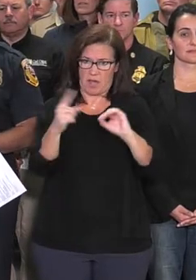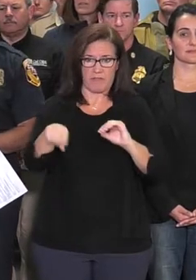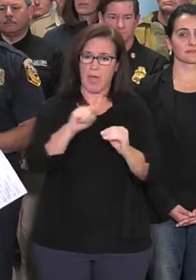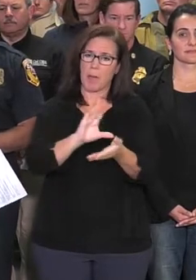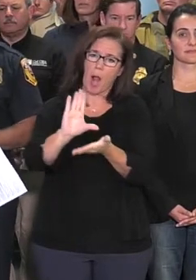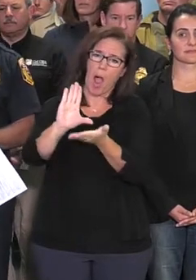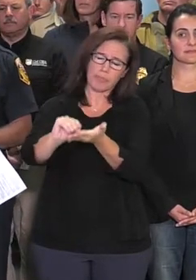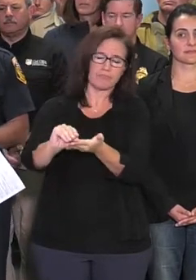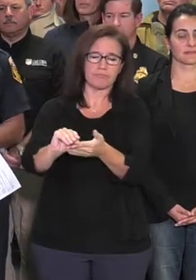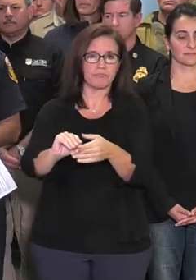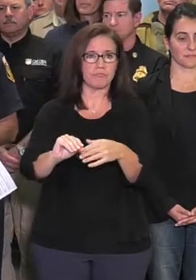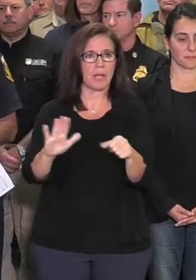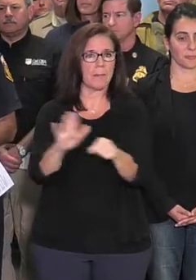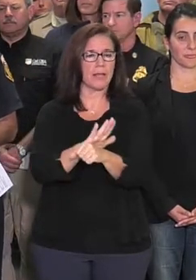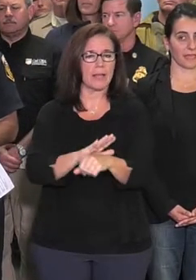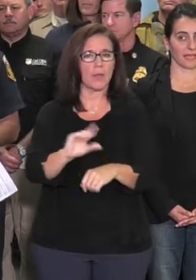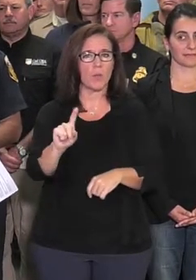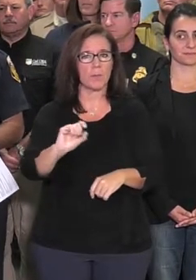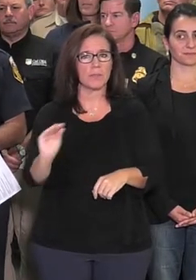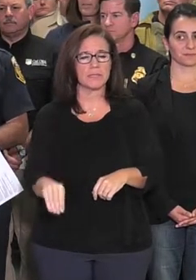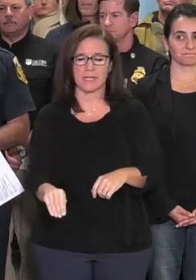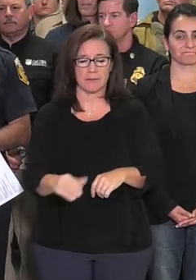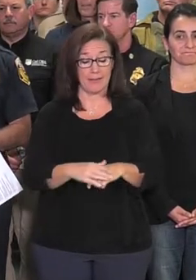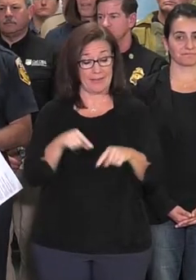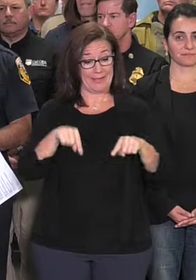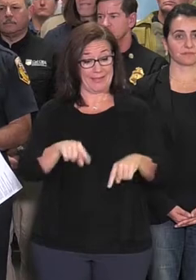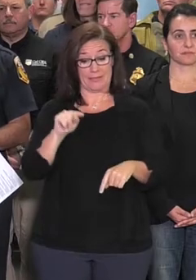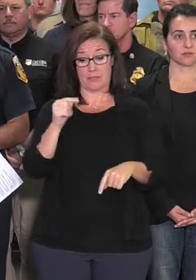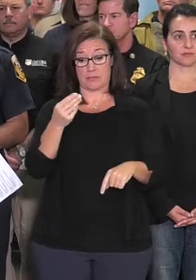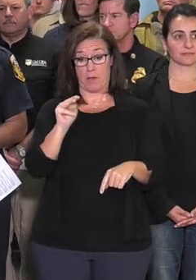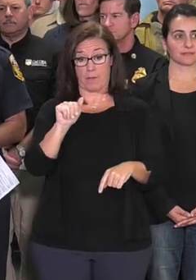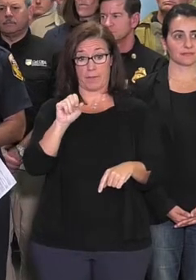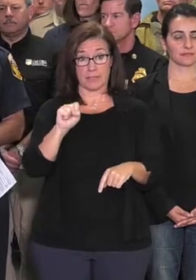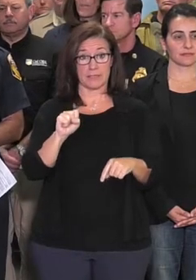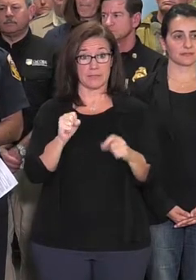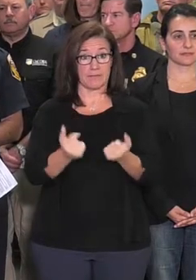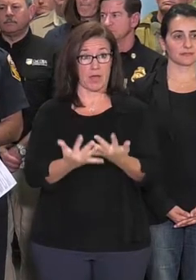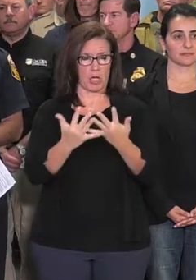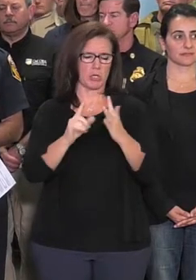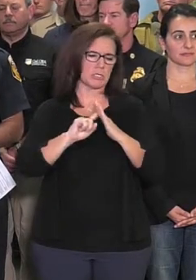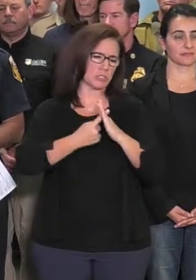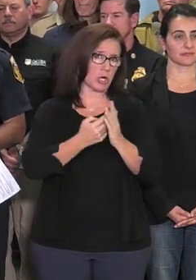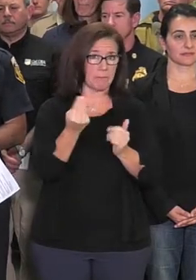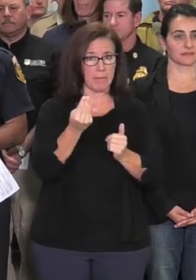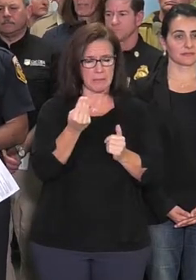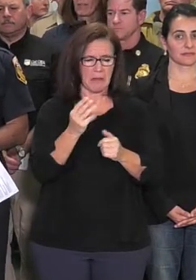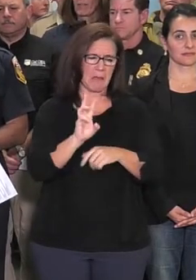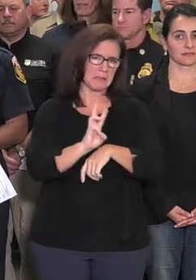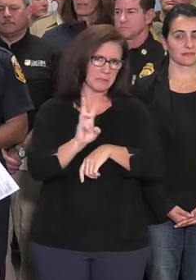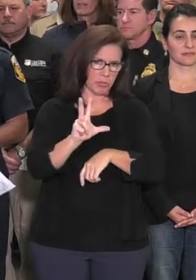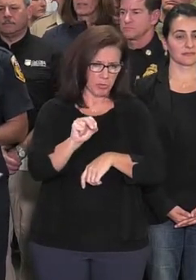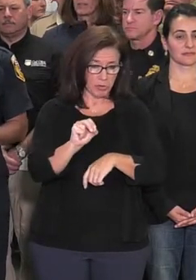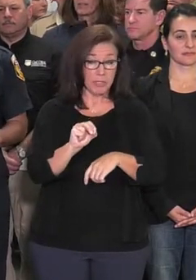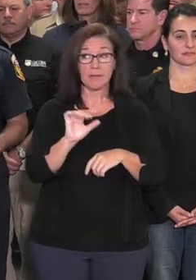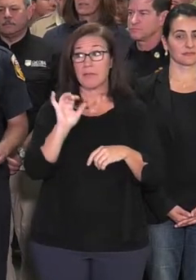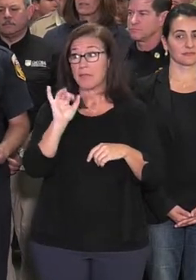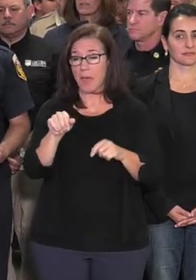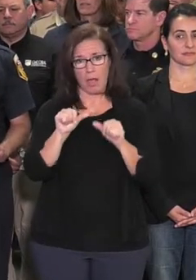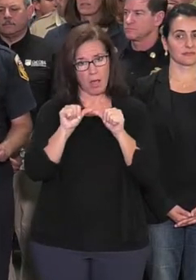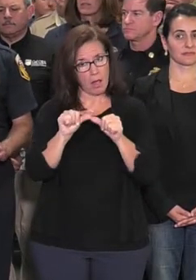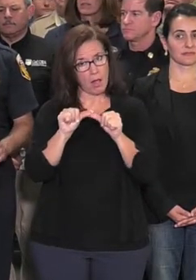the Thomas Fire, this was the first fire, you know, that started Monday evening at about 6:30, and you know, continues to be a very